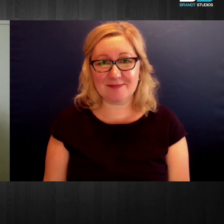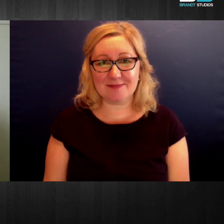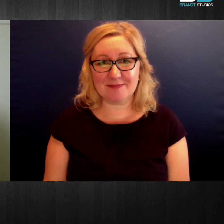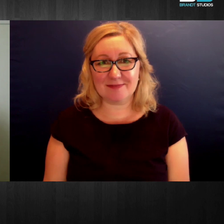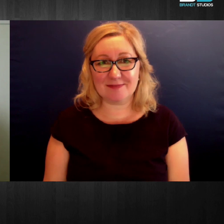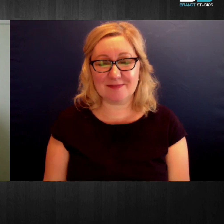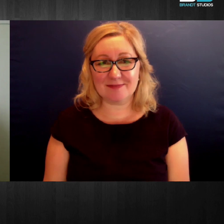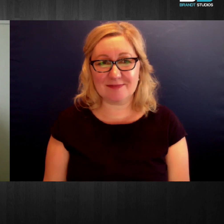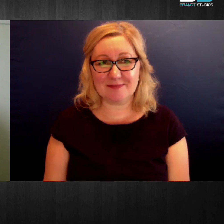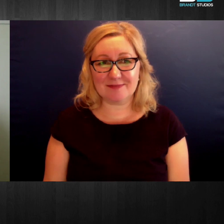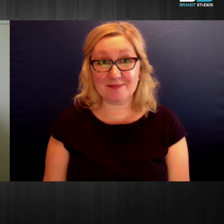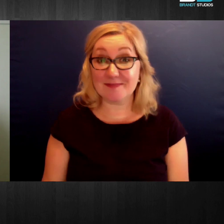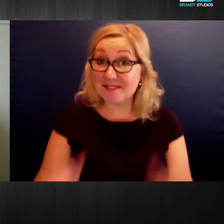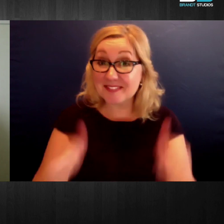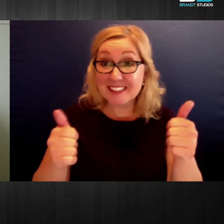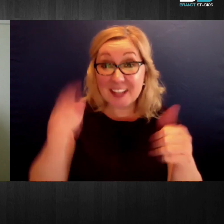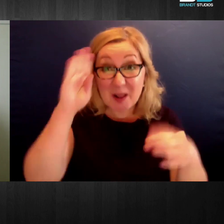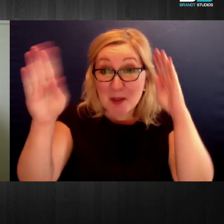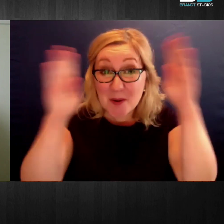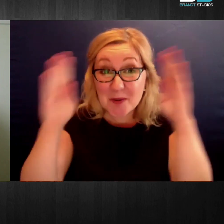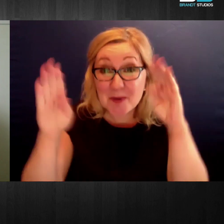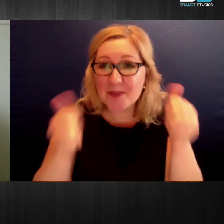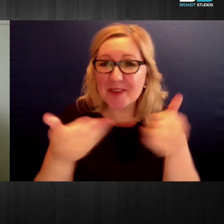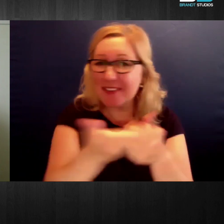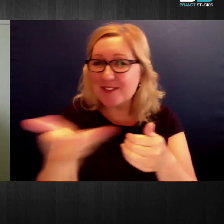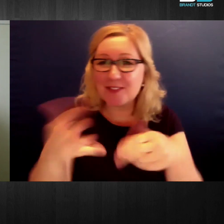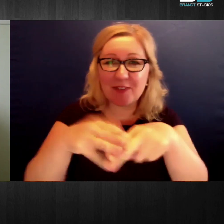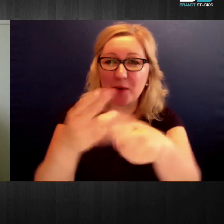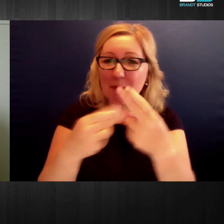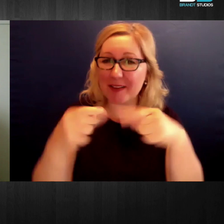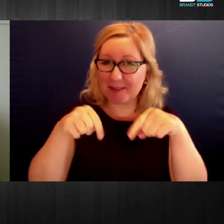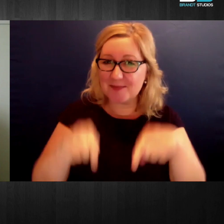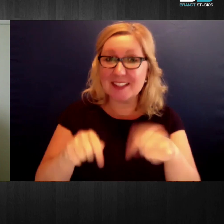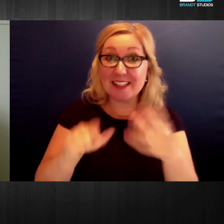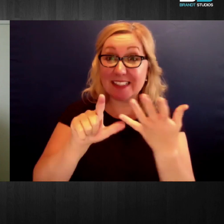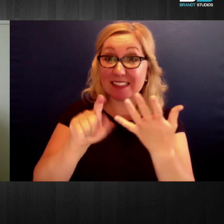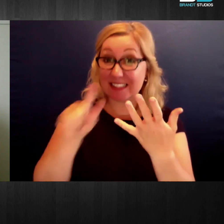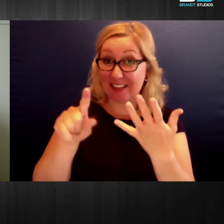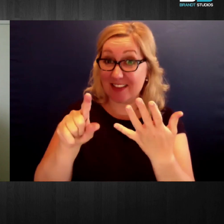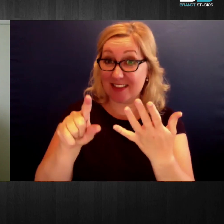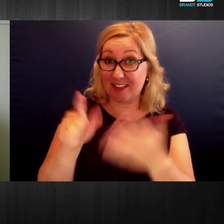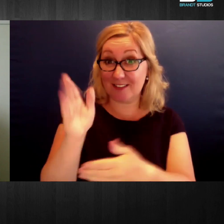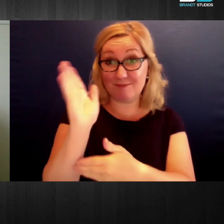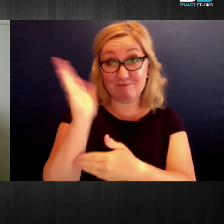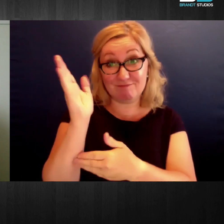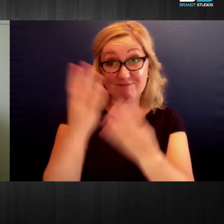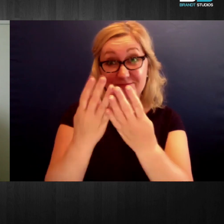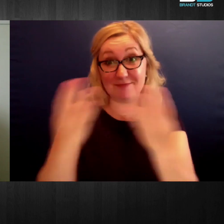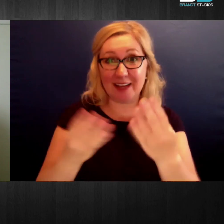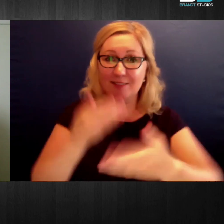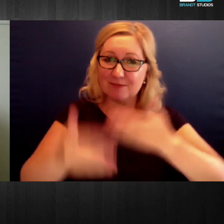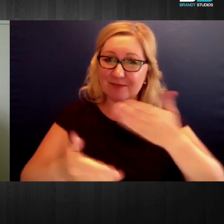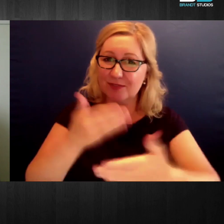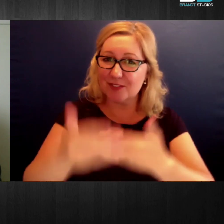Hello, everyone, and welcome to our seventh global conversation on living and learning empathy in COVID-19. It's hard to believe we've already